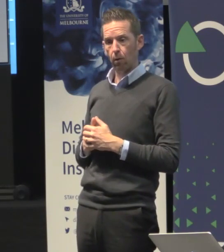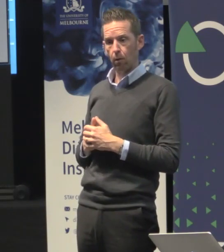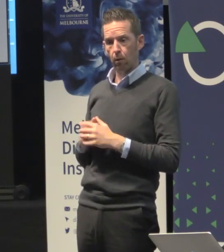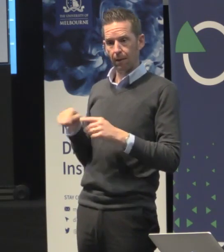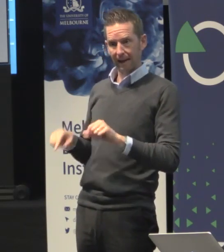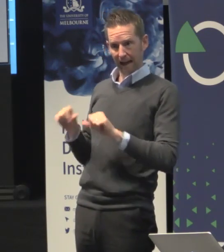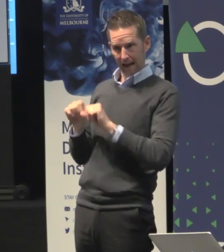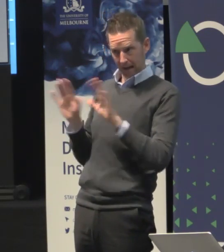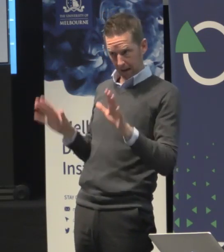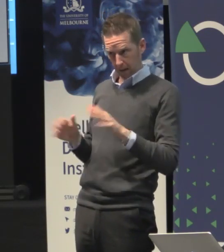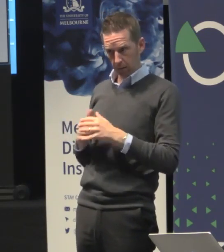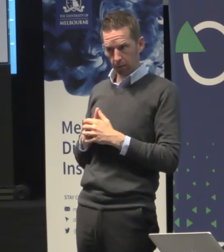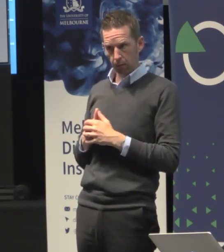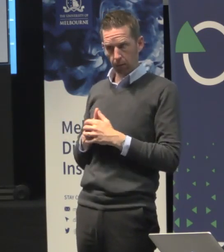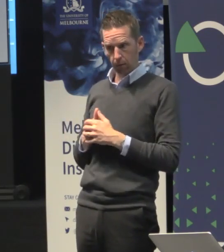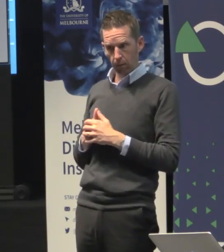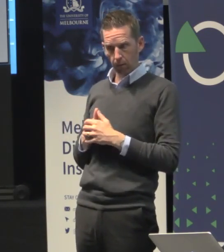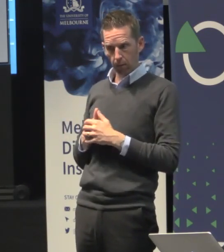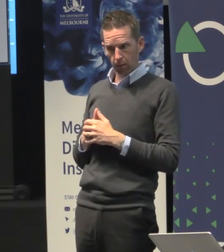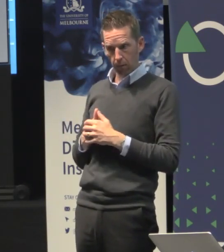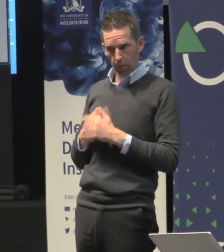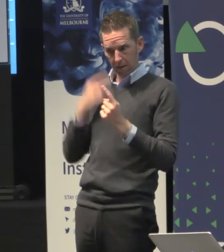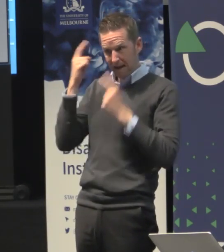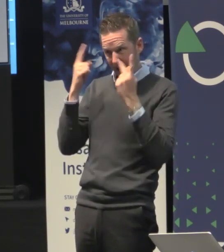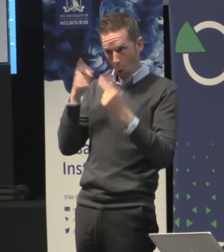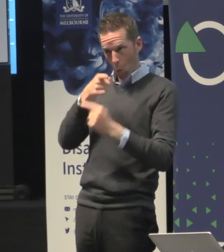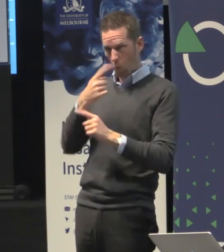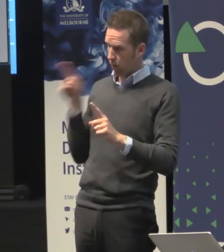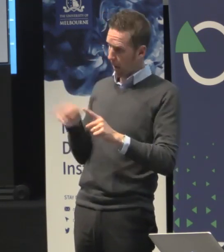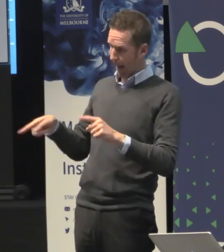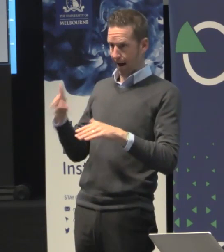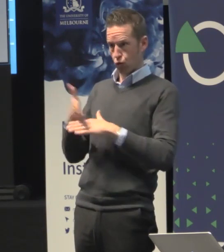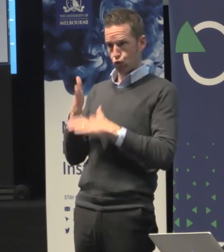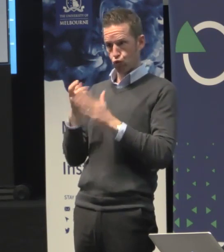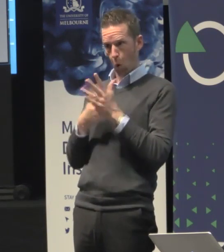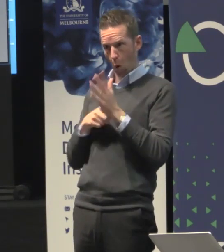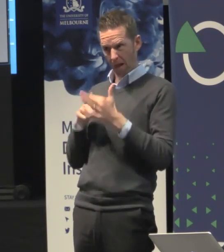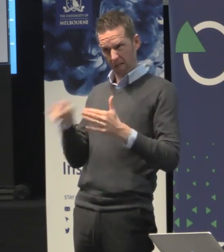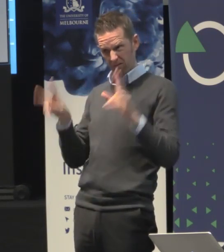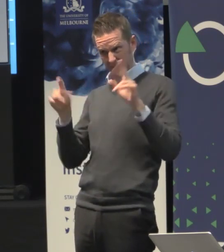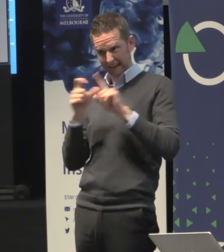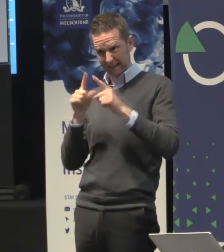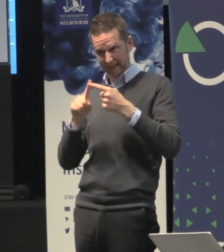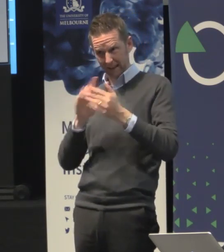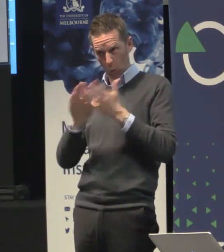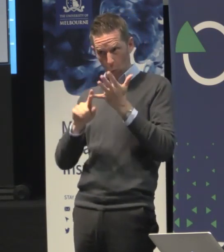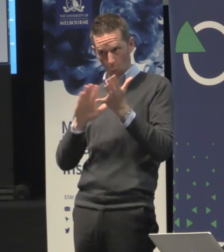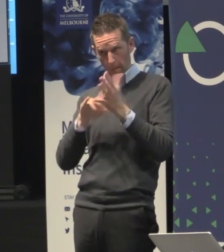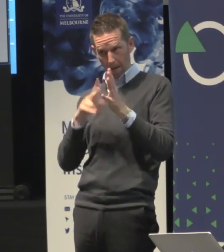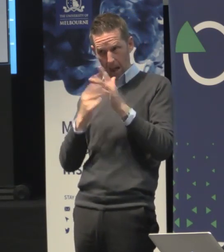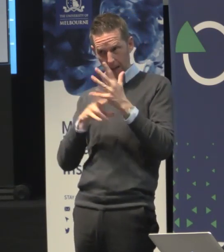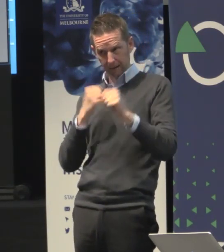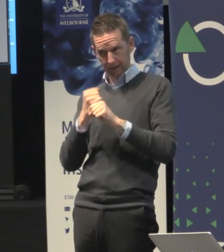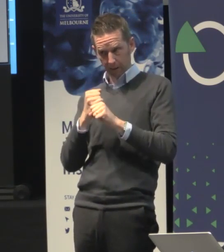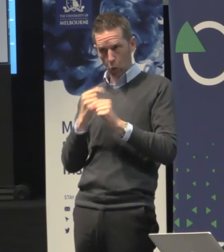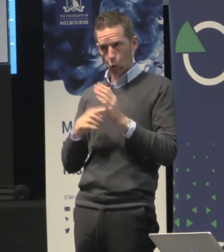imagine that, would we consider it dehumanizing to emphasize the